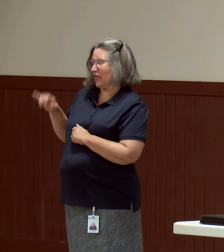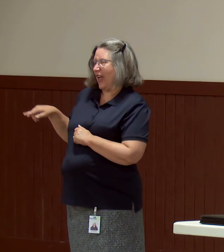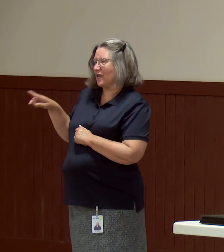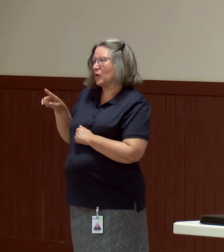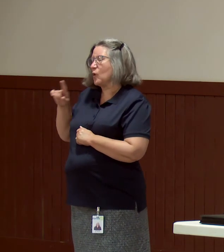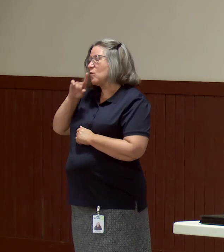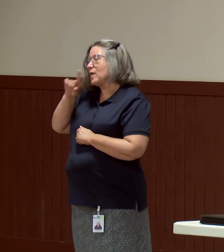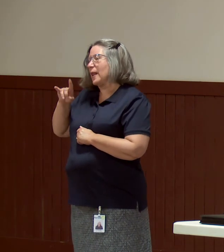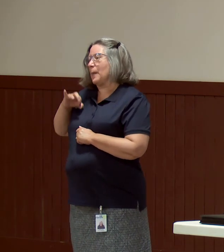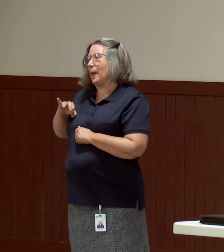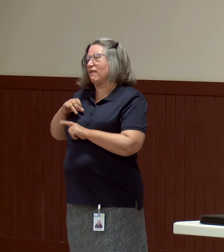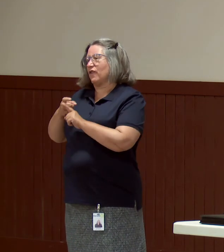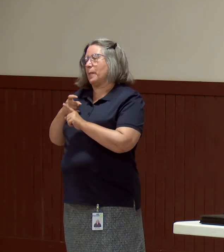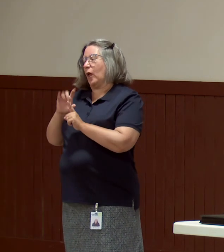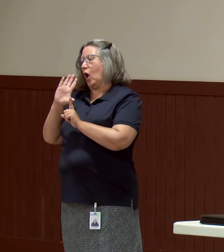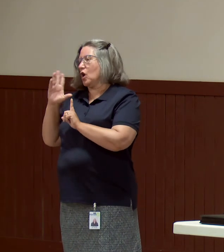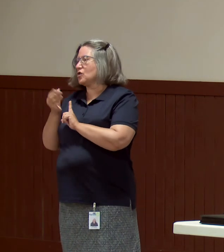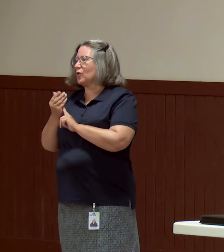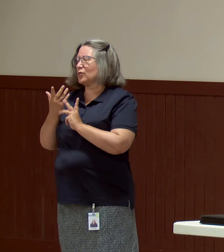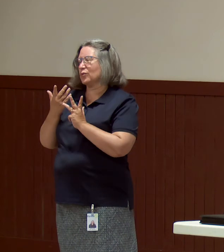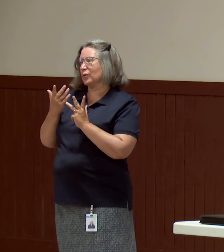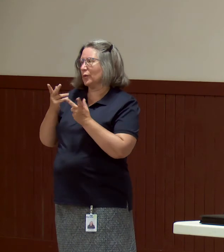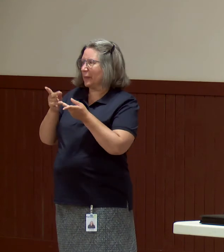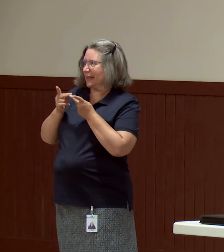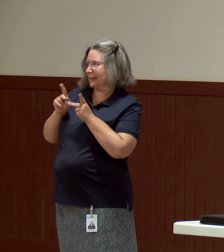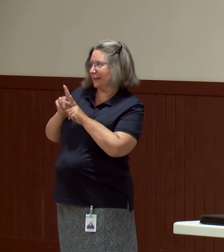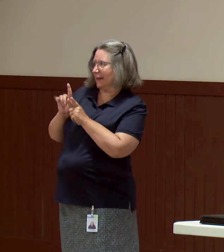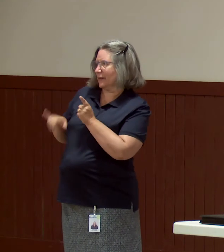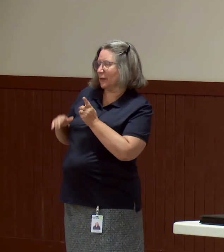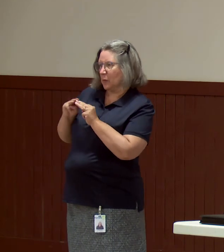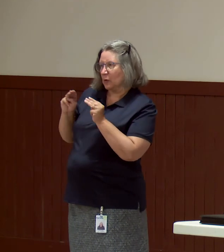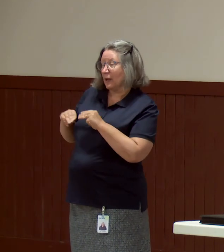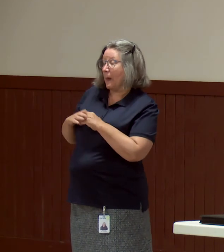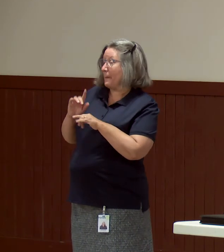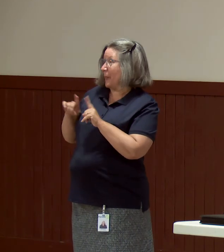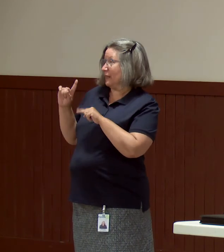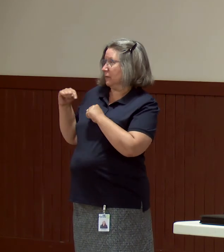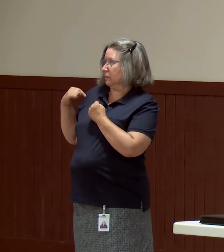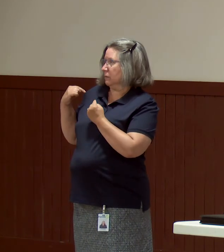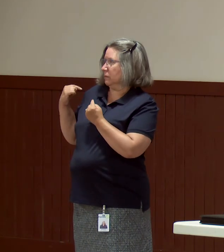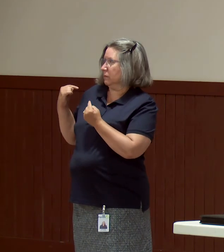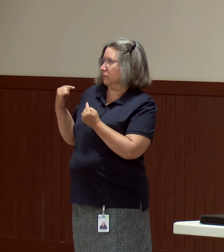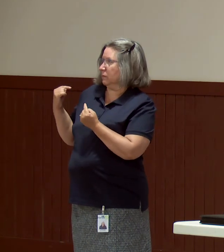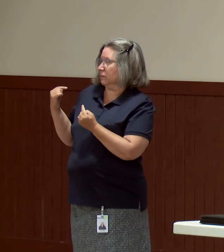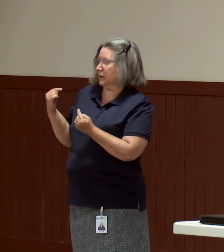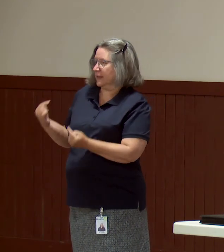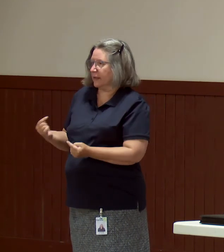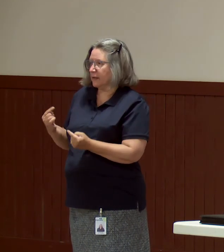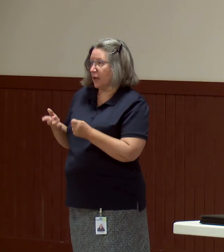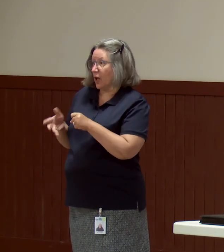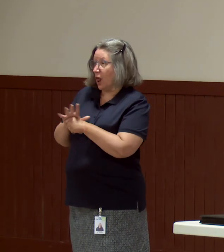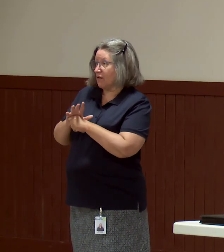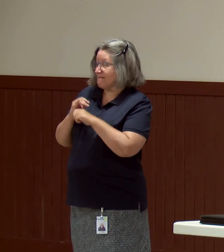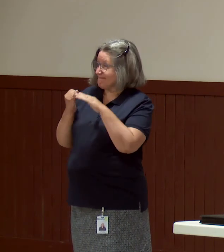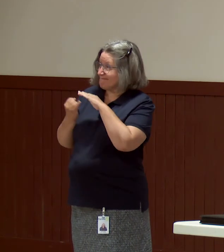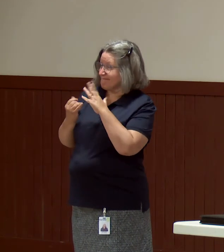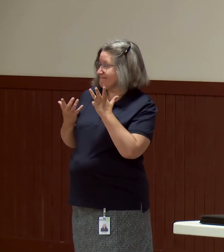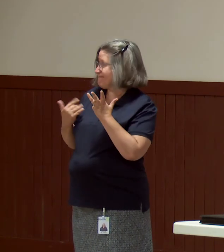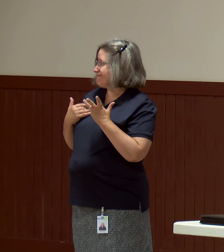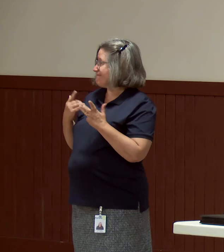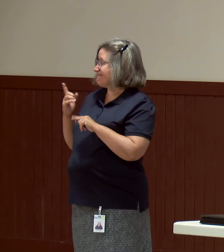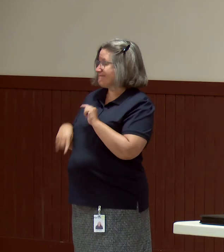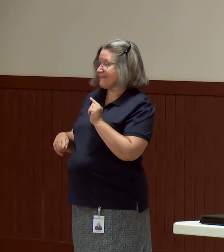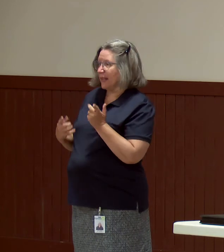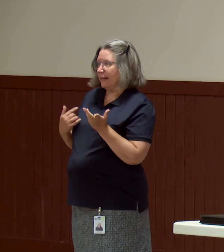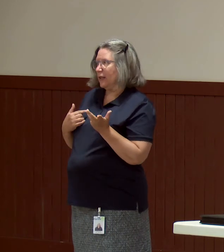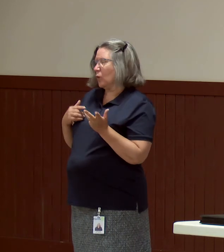really benefit from our cultural institutions. And because of the lockdown, they've been so impacted. And, videos, and we're doing a lot